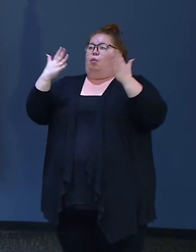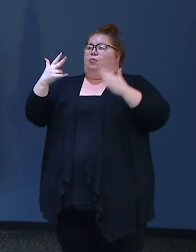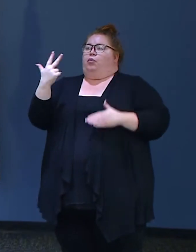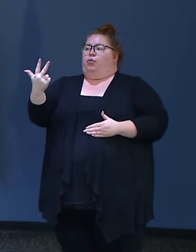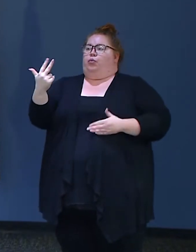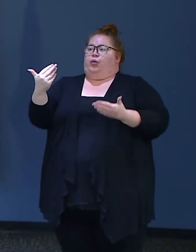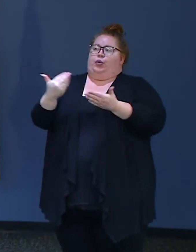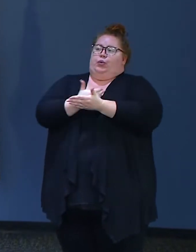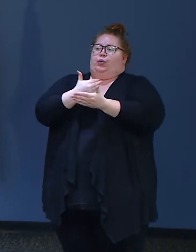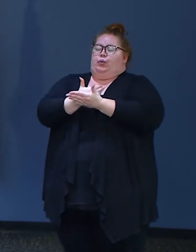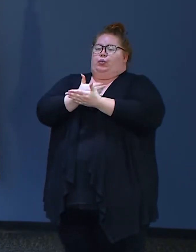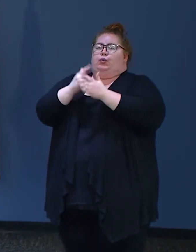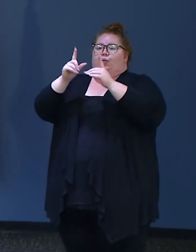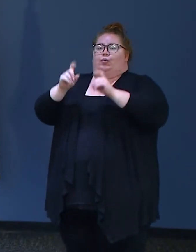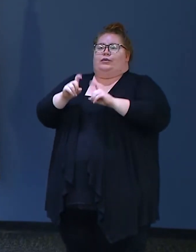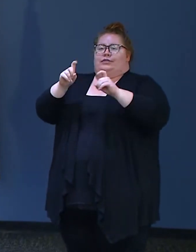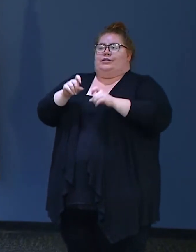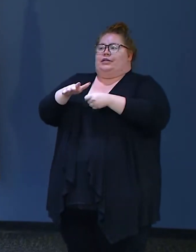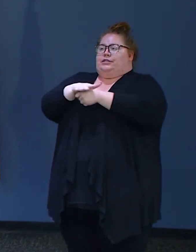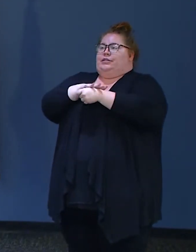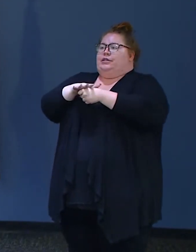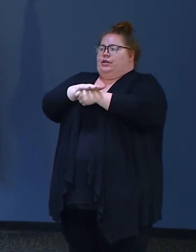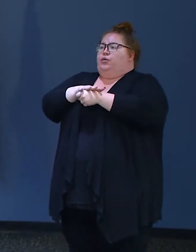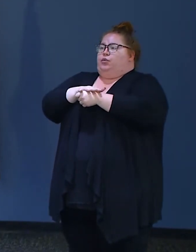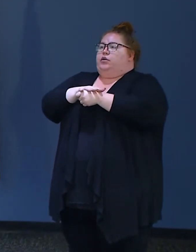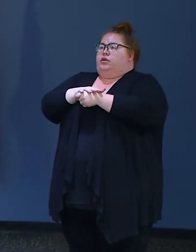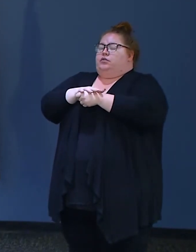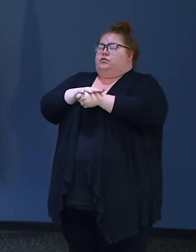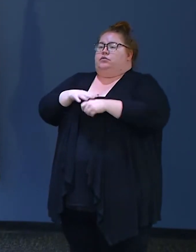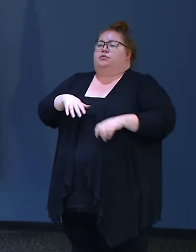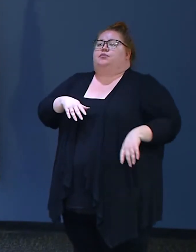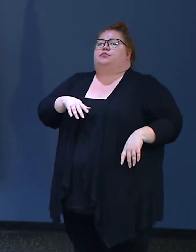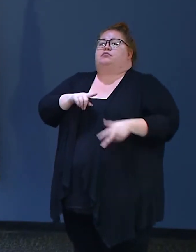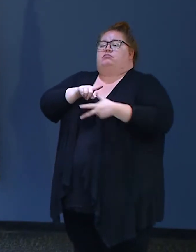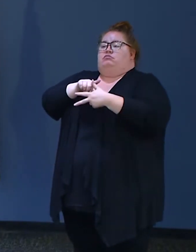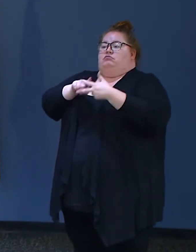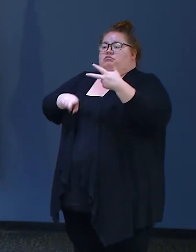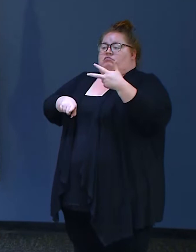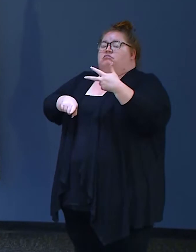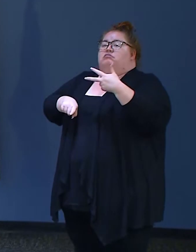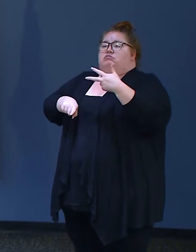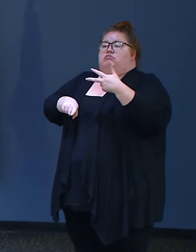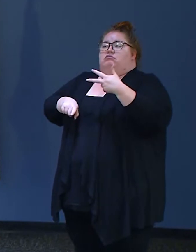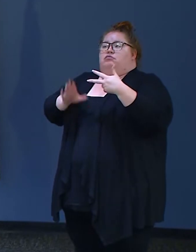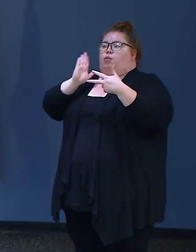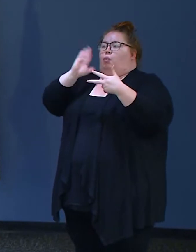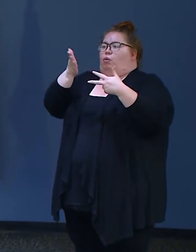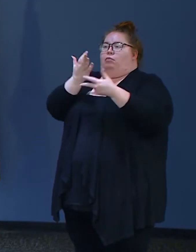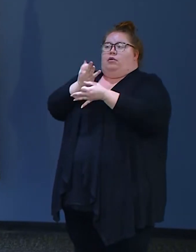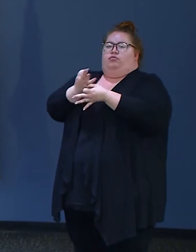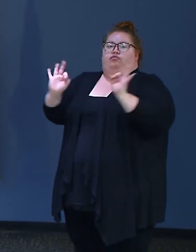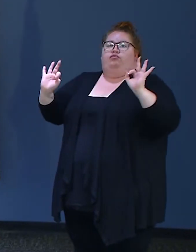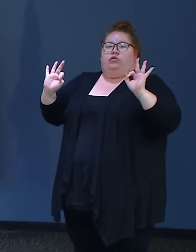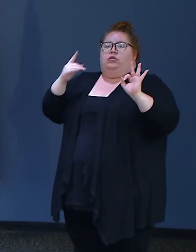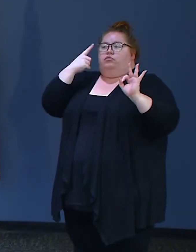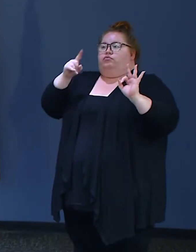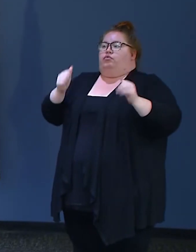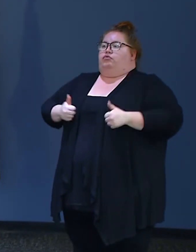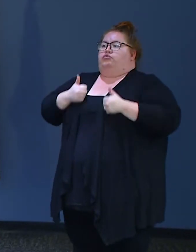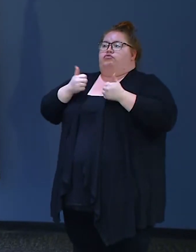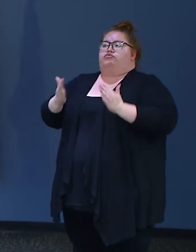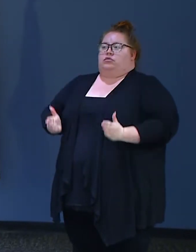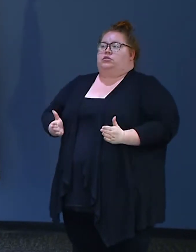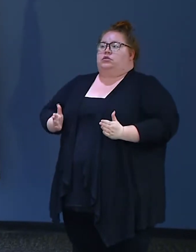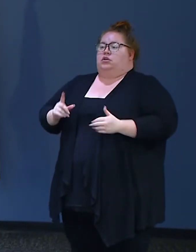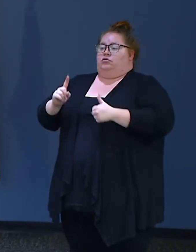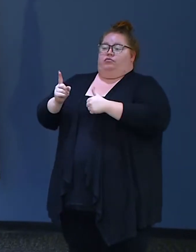COVID-19 testing locations throughout the county. All 3 locations will be free to residents. The first